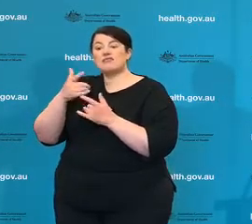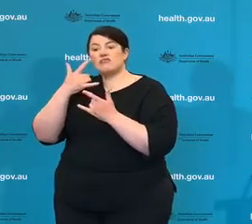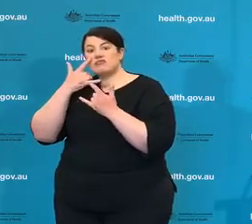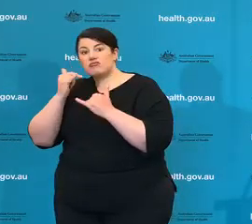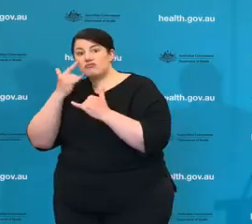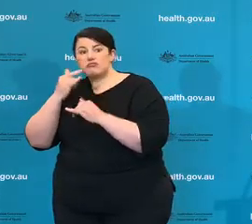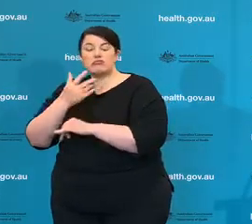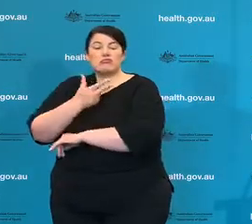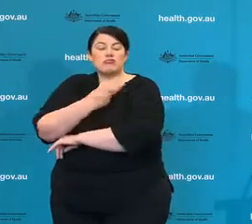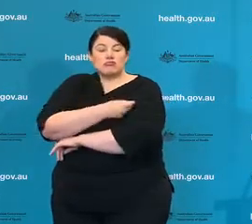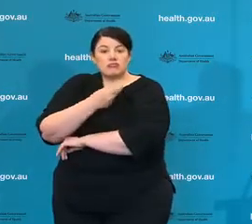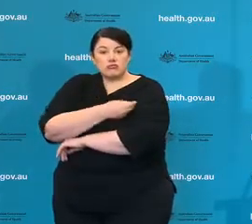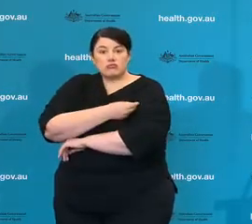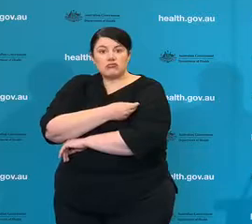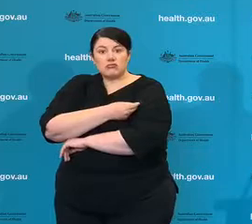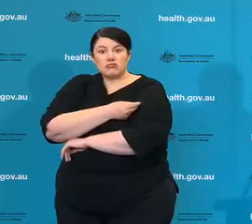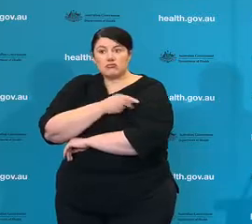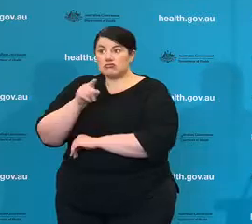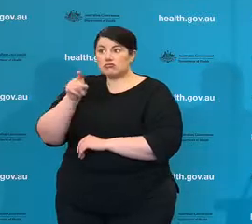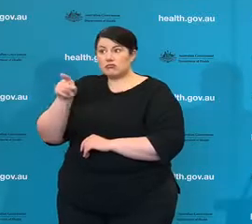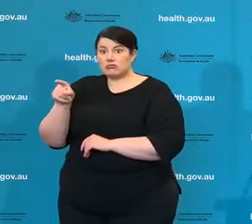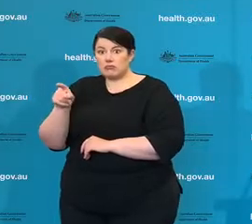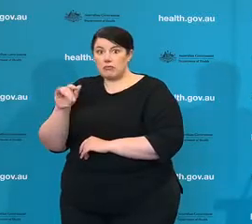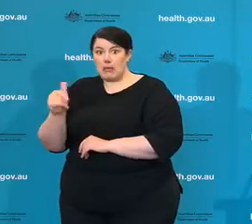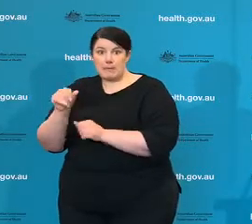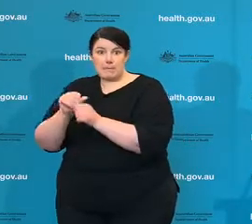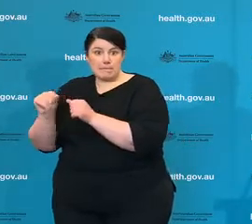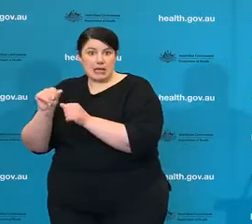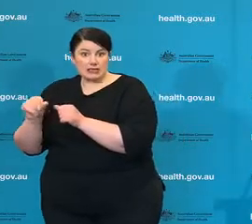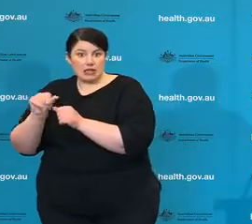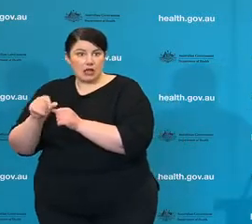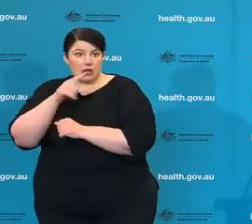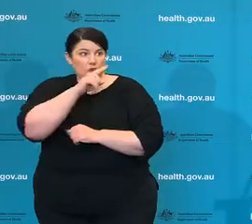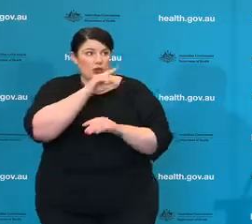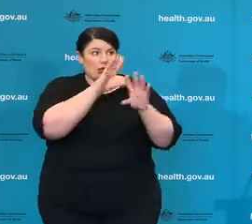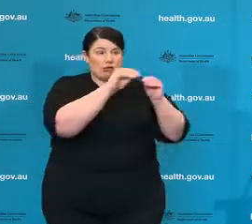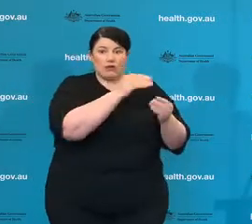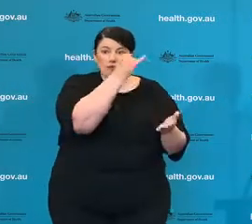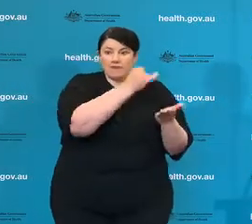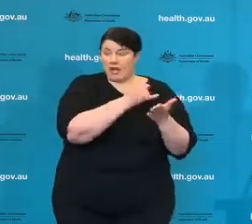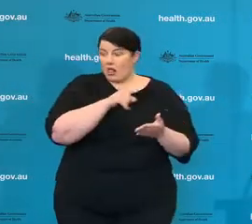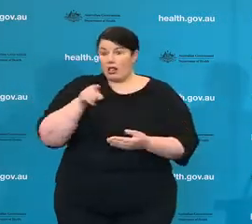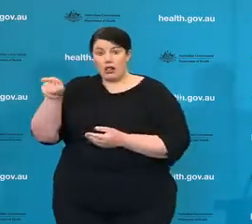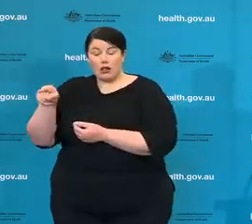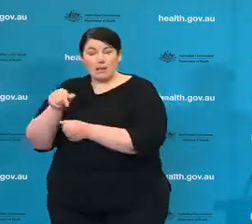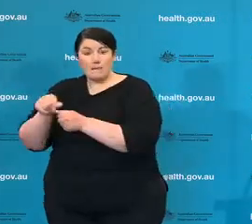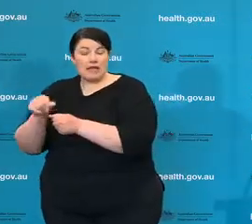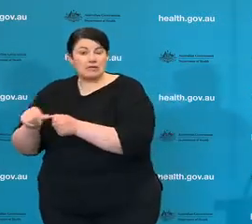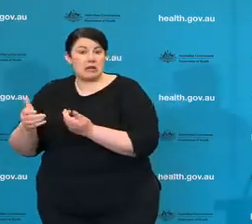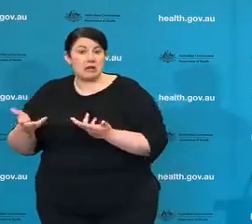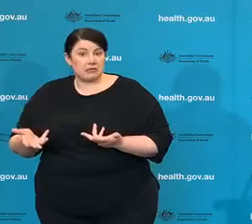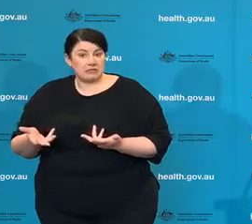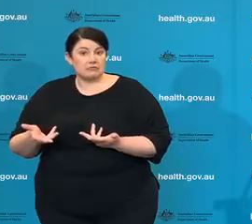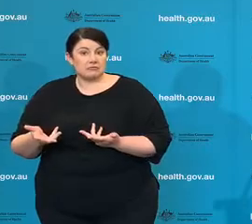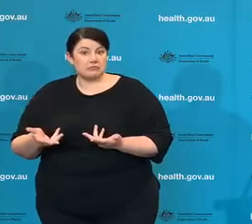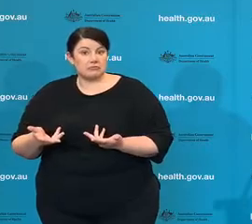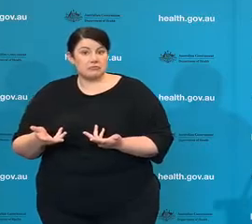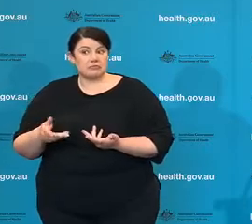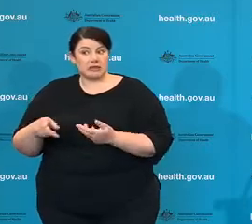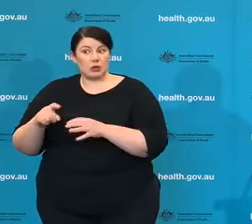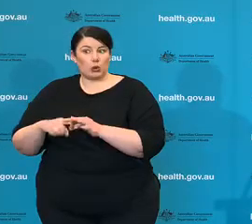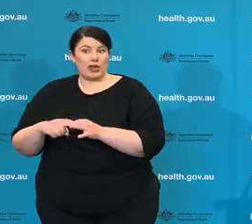a backstop and having this alternative vaccine if AstraZeneca fails? Is there the Queensland vaccine sort of waiting in